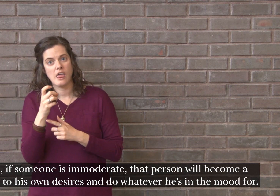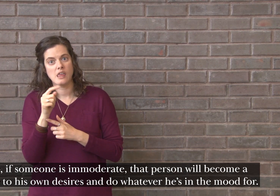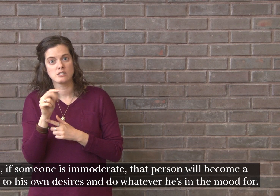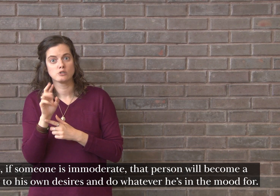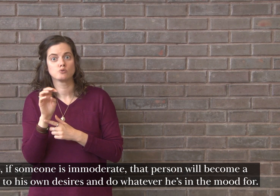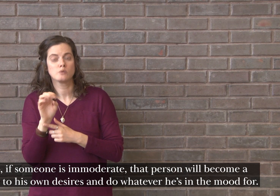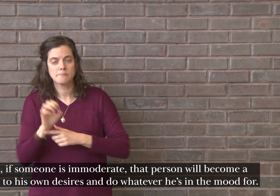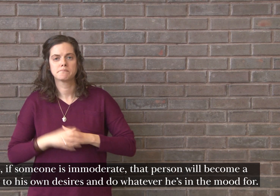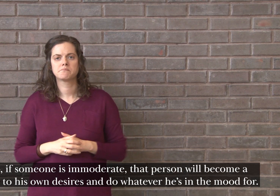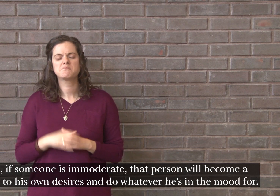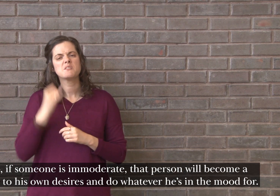for.